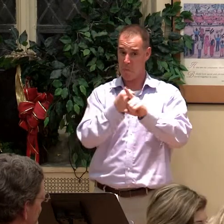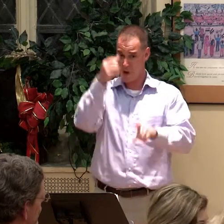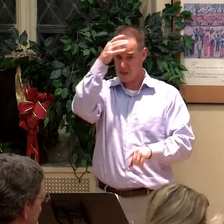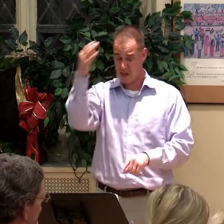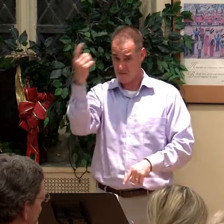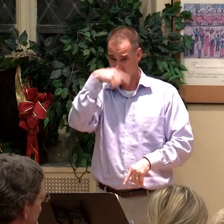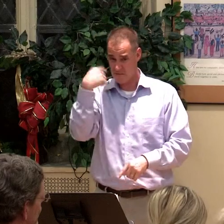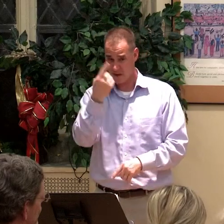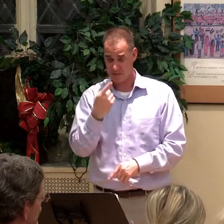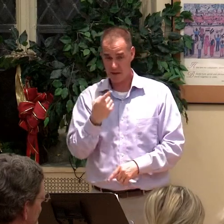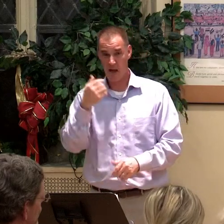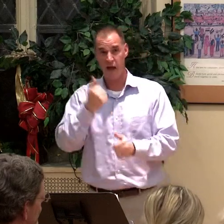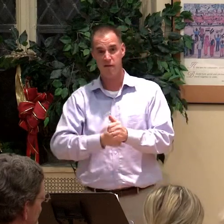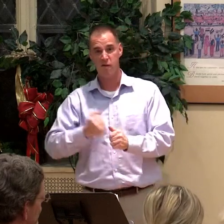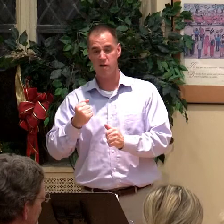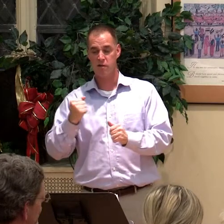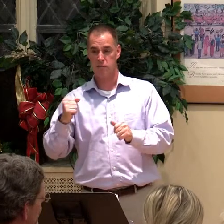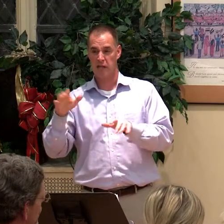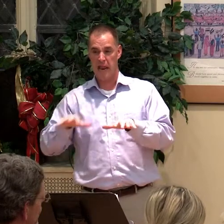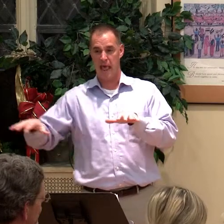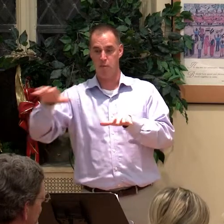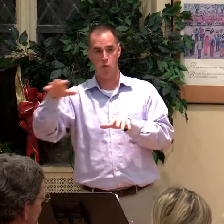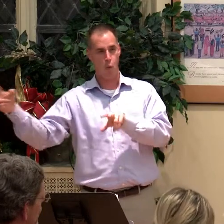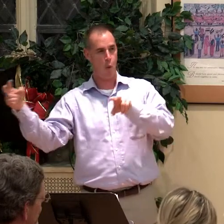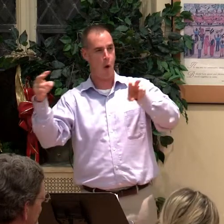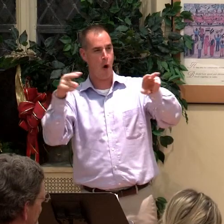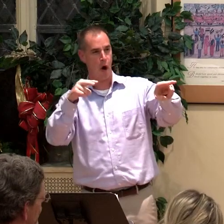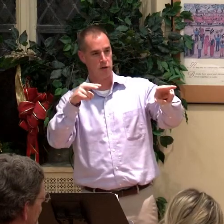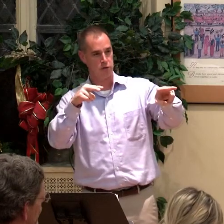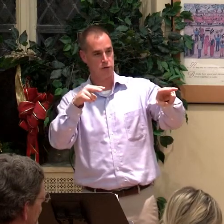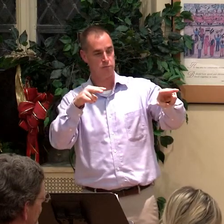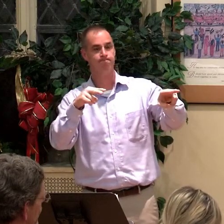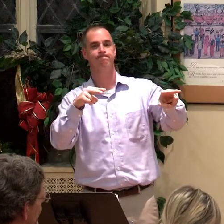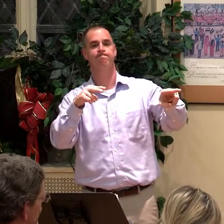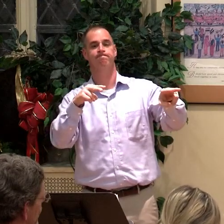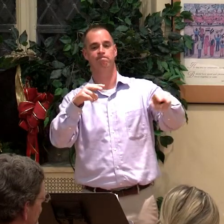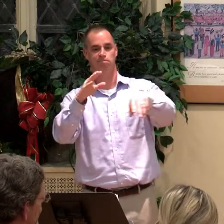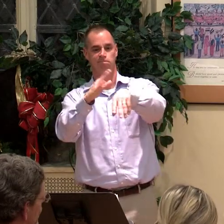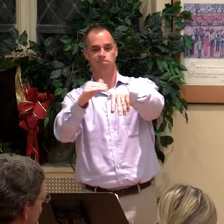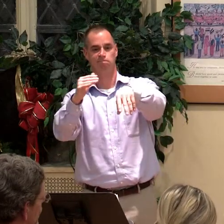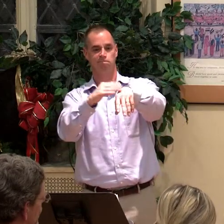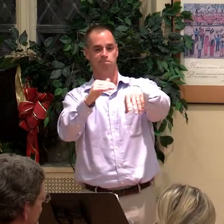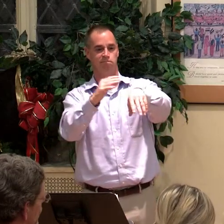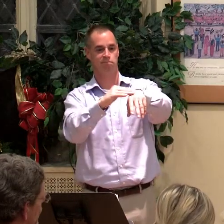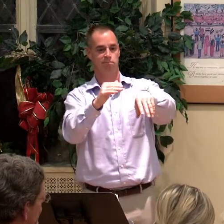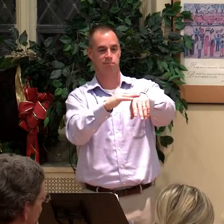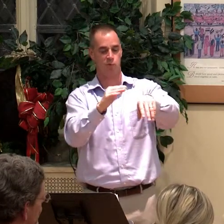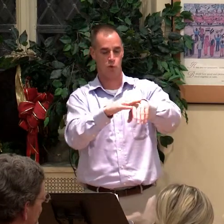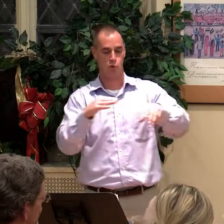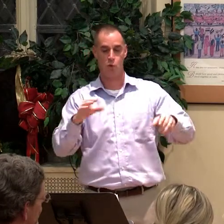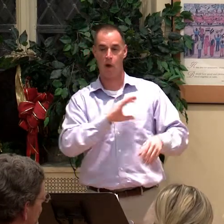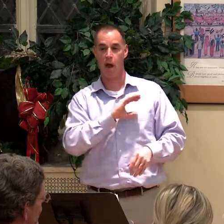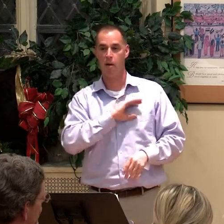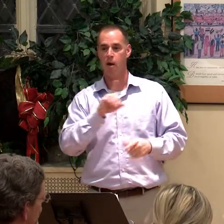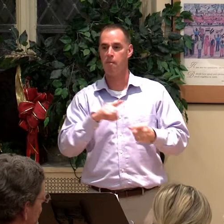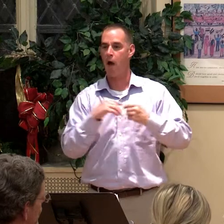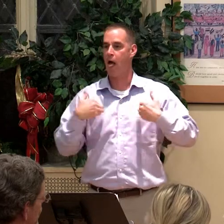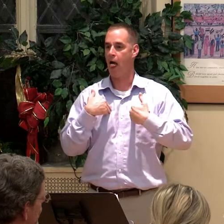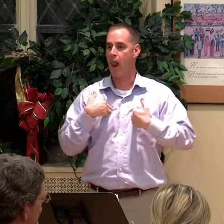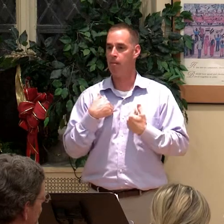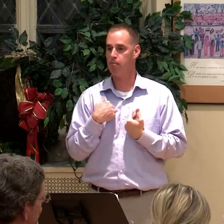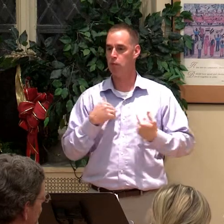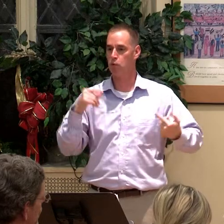and everyone in the neighborhood watched. Endless calls to the police about animal cruelty. I